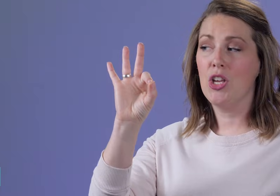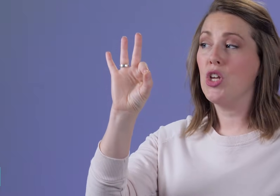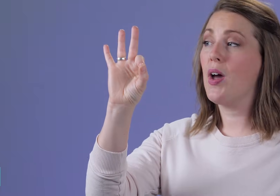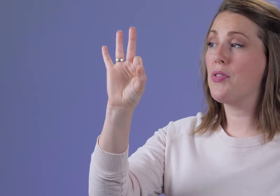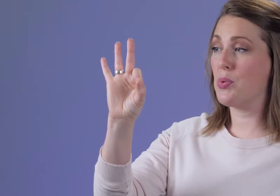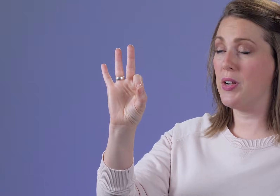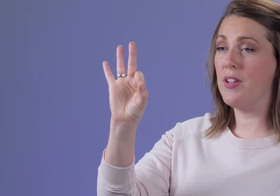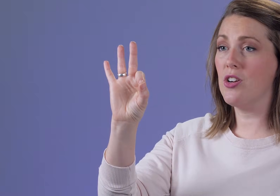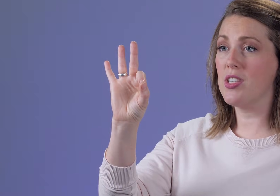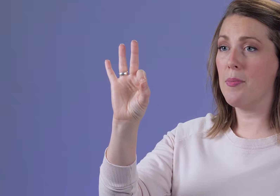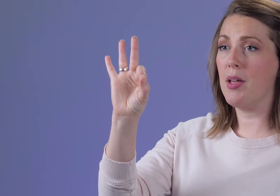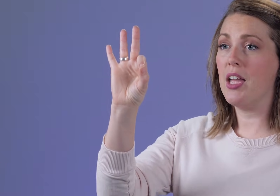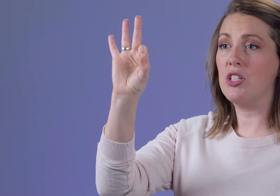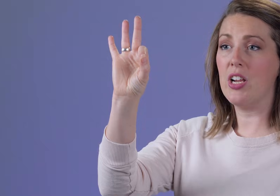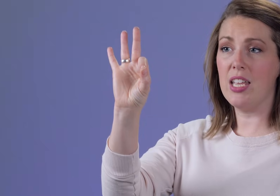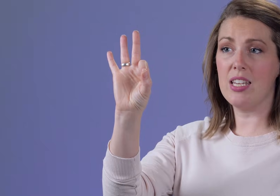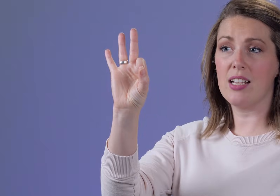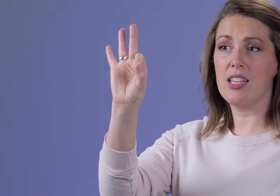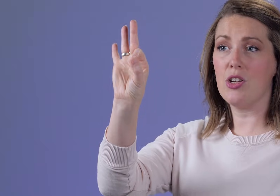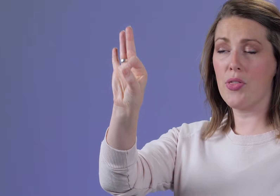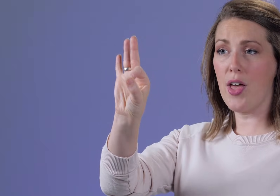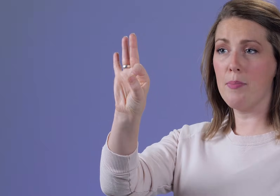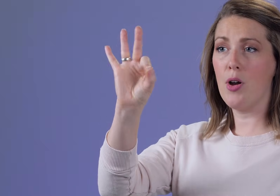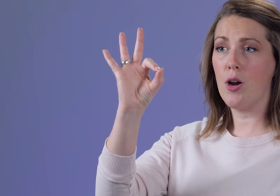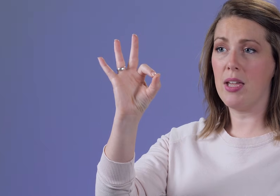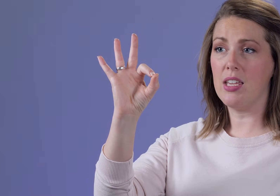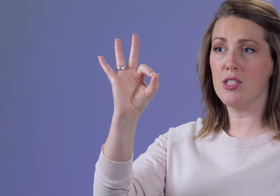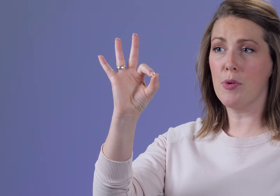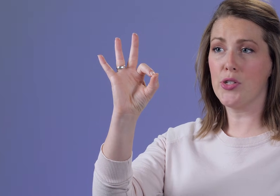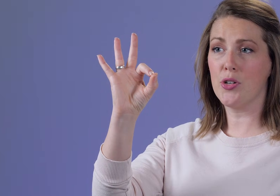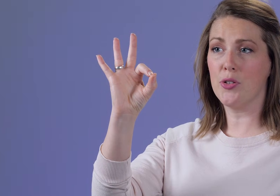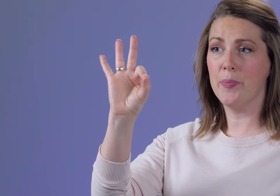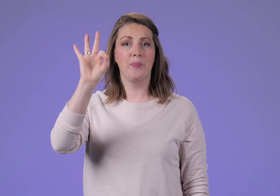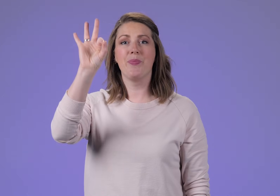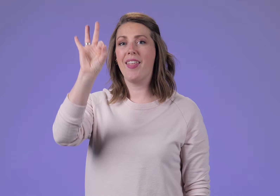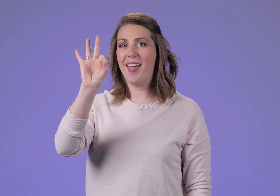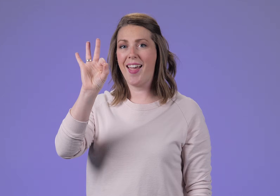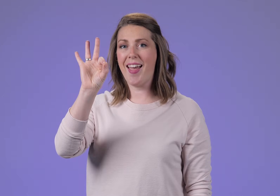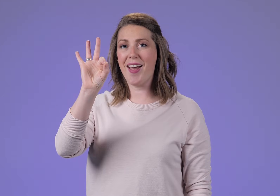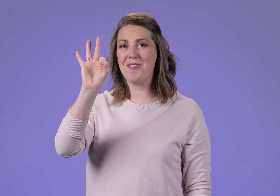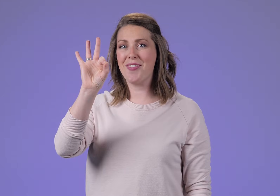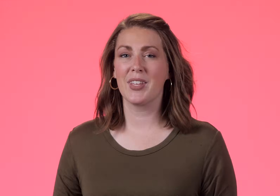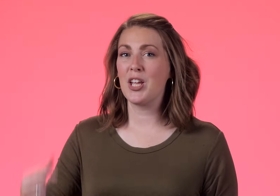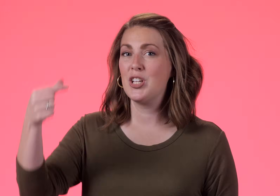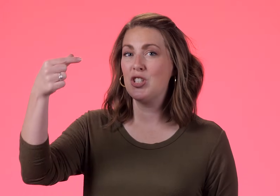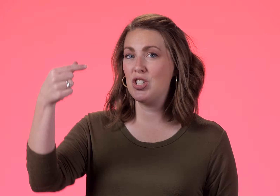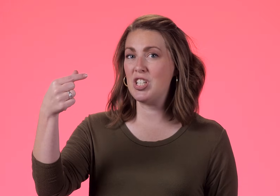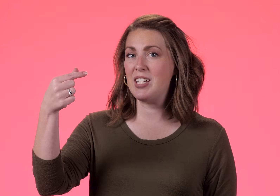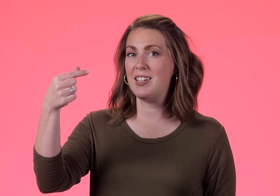You have 3 fingers up and your index and your thumb are making a small circle. F. G.